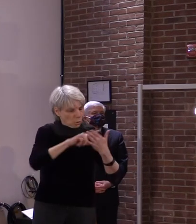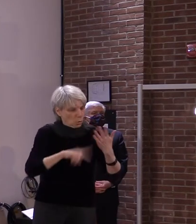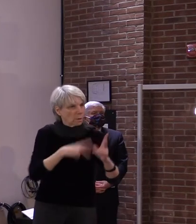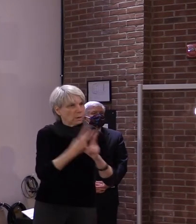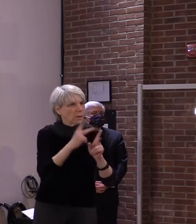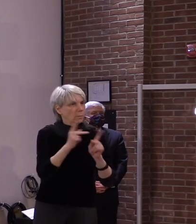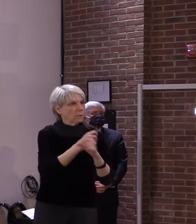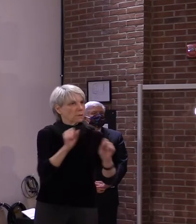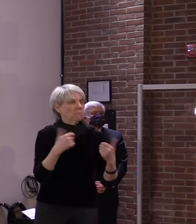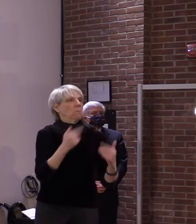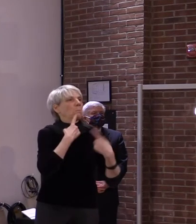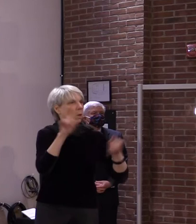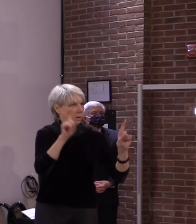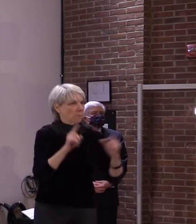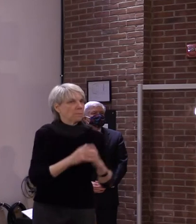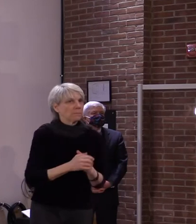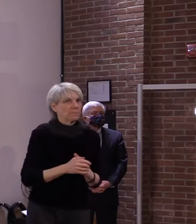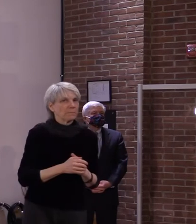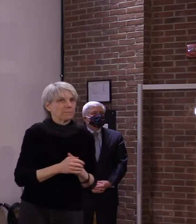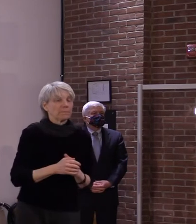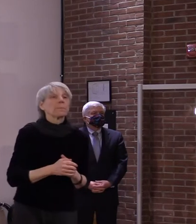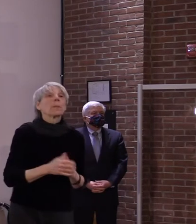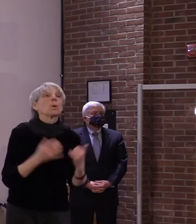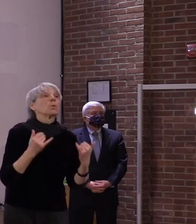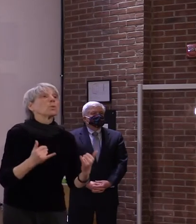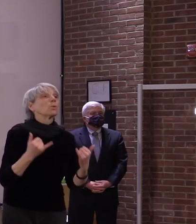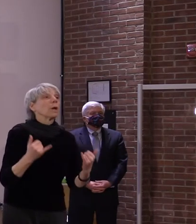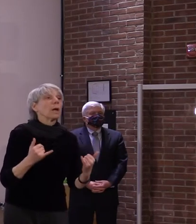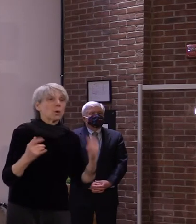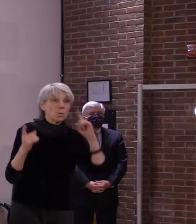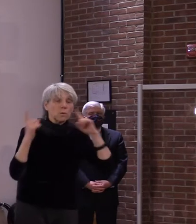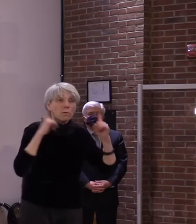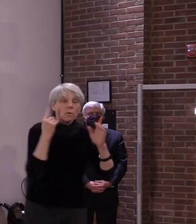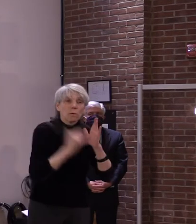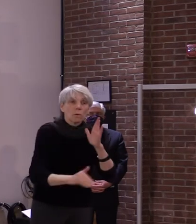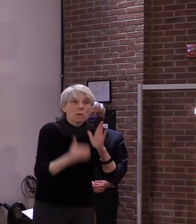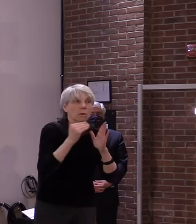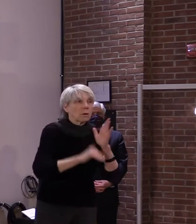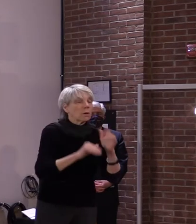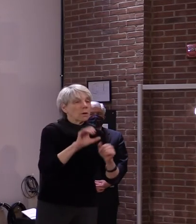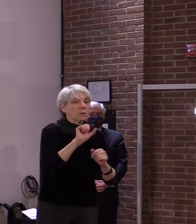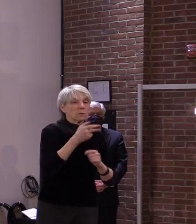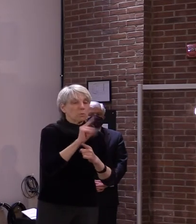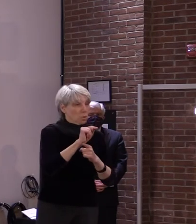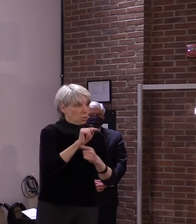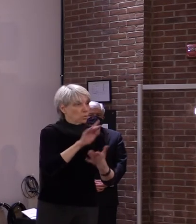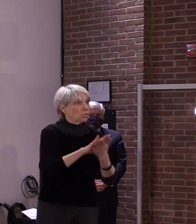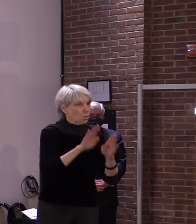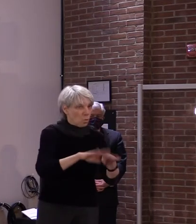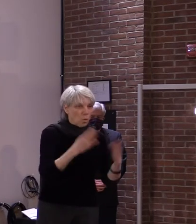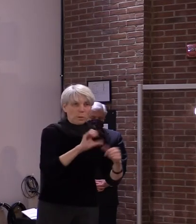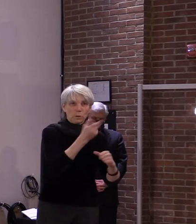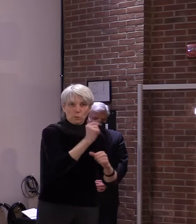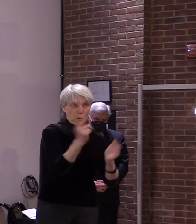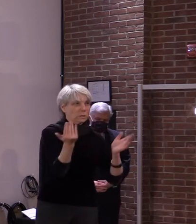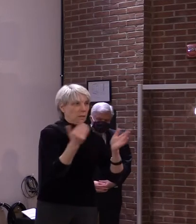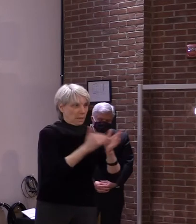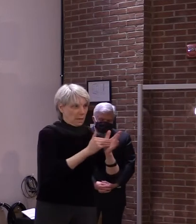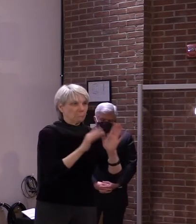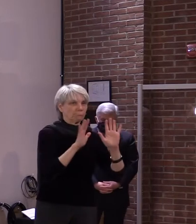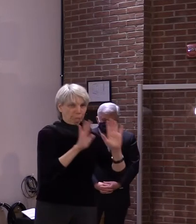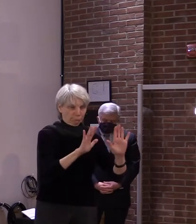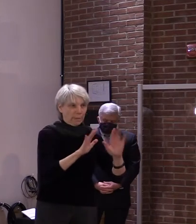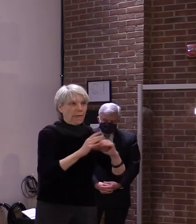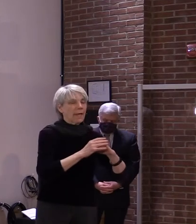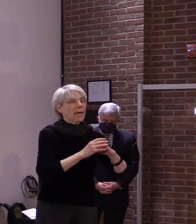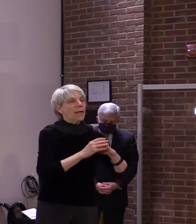you now have heard some from several speakers about our plans for youth sports competition so i will only emphasize that